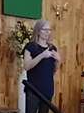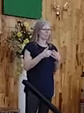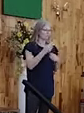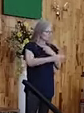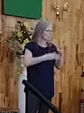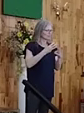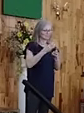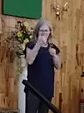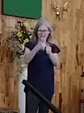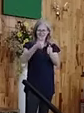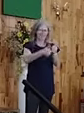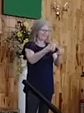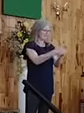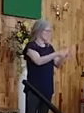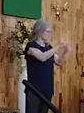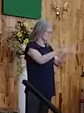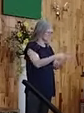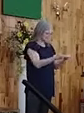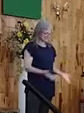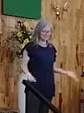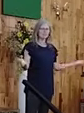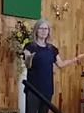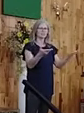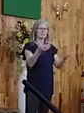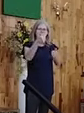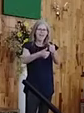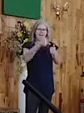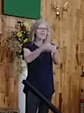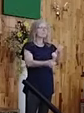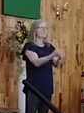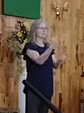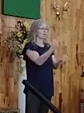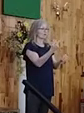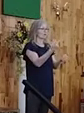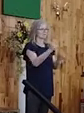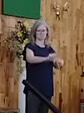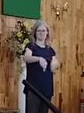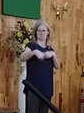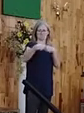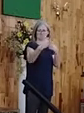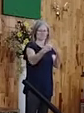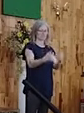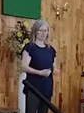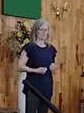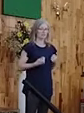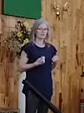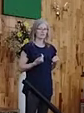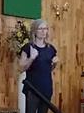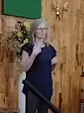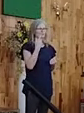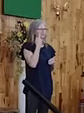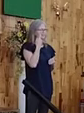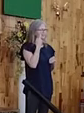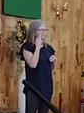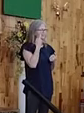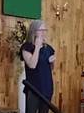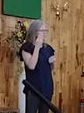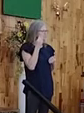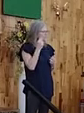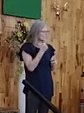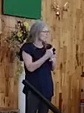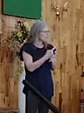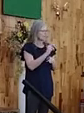single person that is here, in everyone who has ever lived. We just went through that, actually, didn't we?